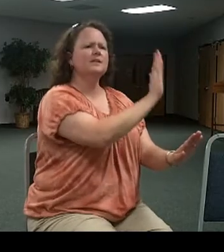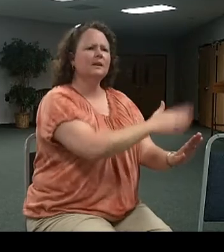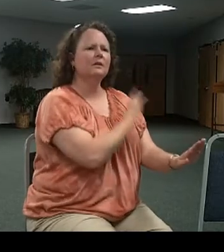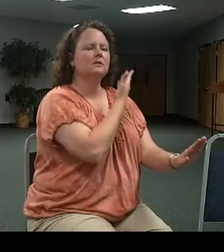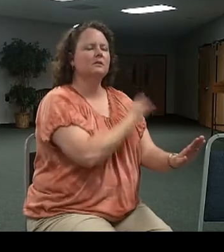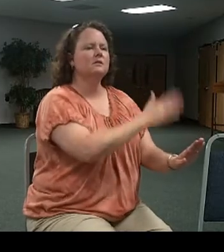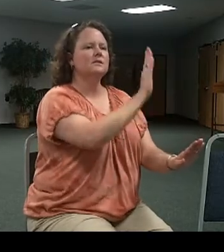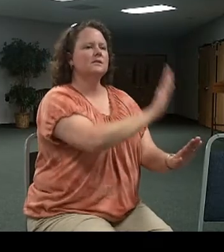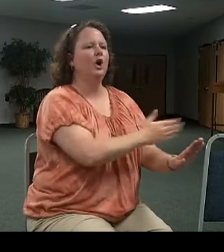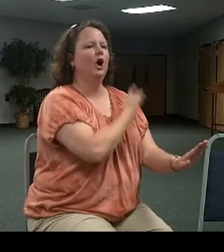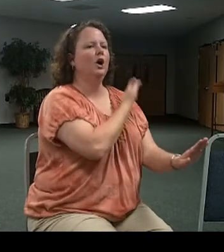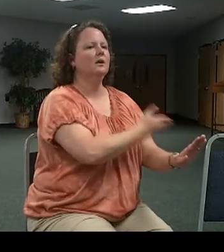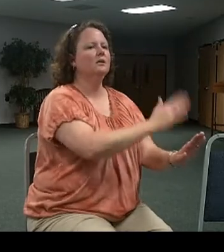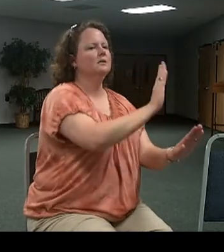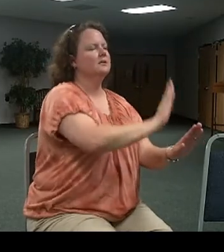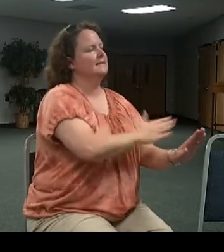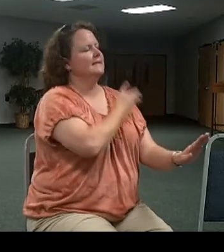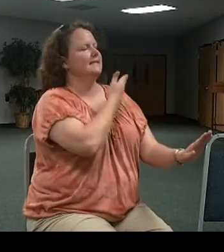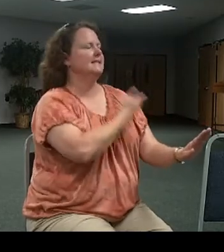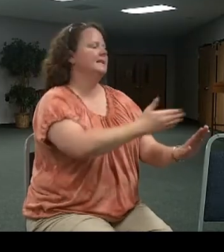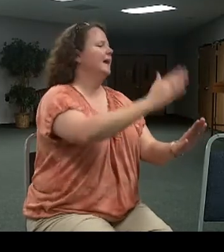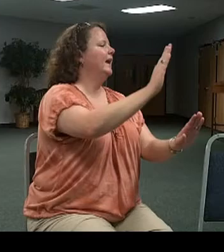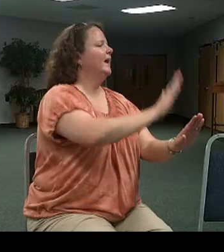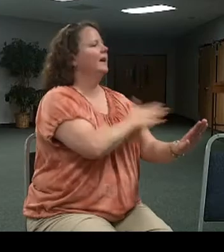Music, song, sing.